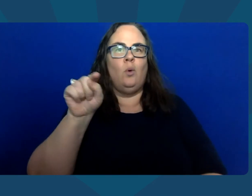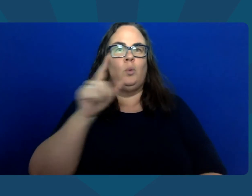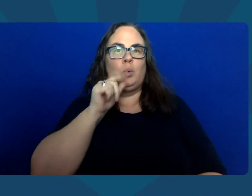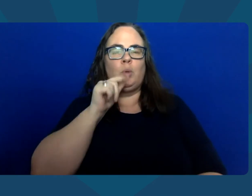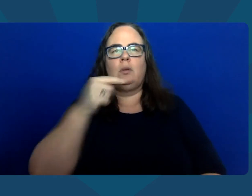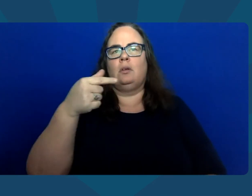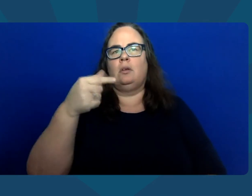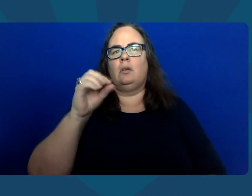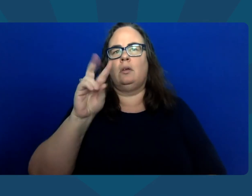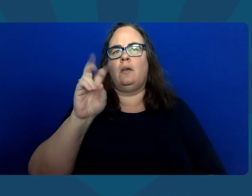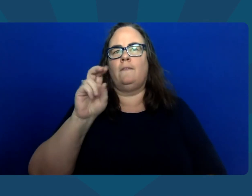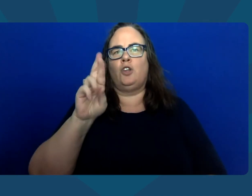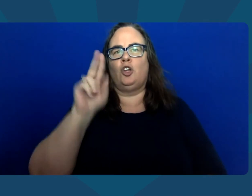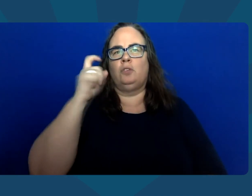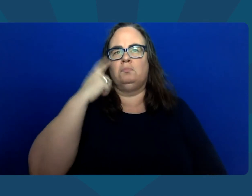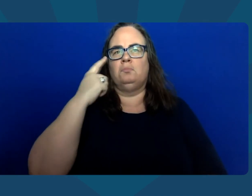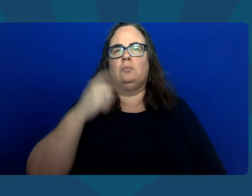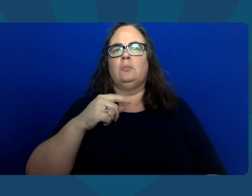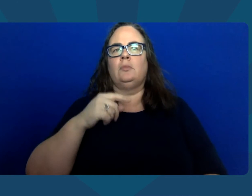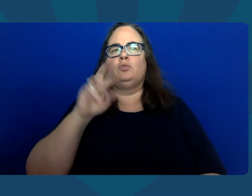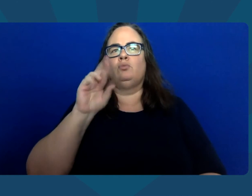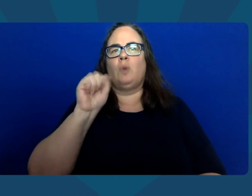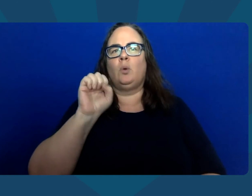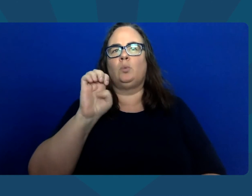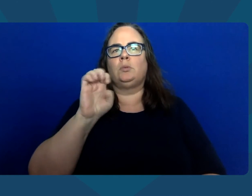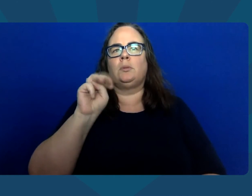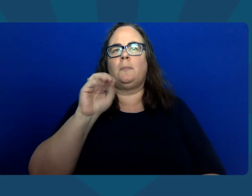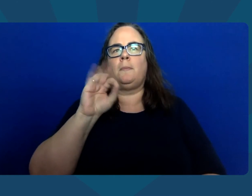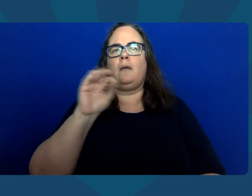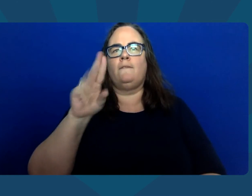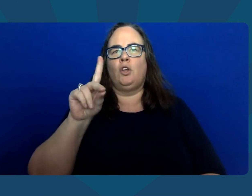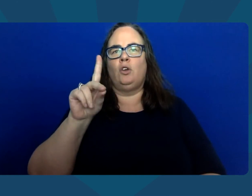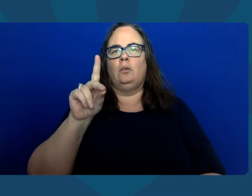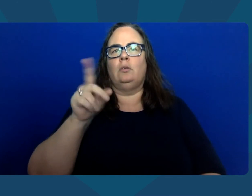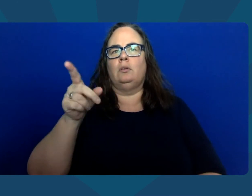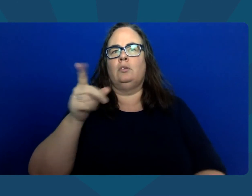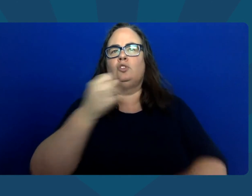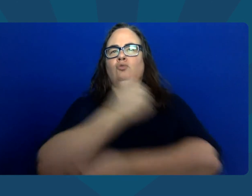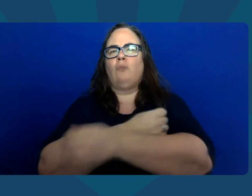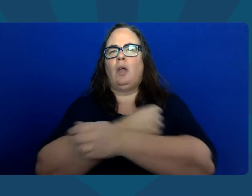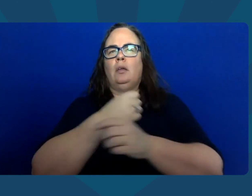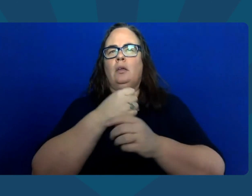Volunteer for Governor Rose Mofford Drug Abuse Committee, 1987.